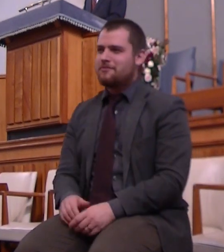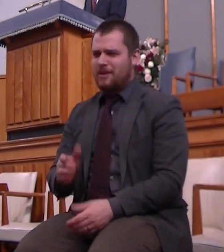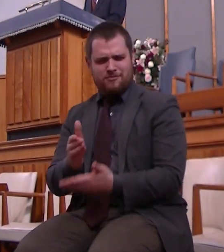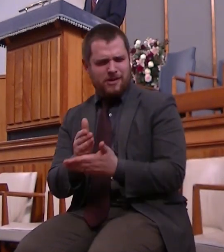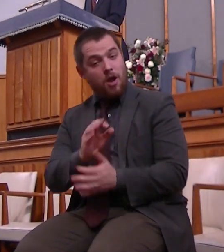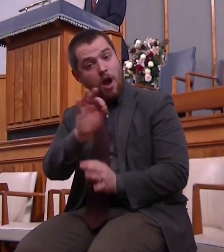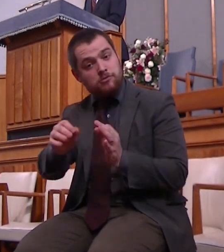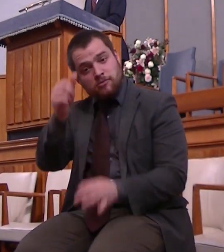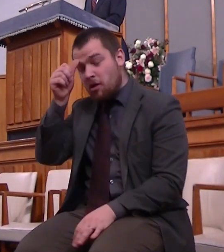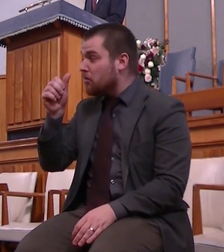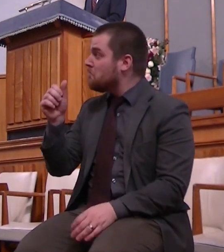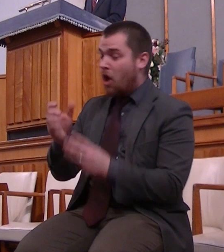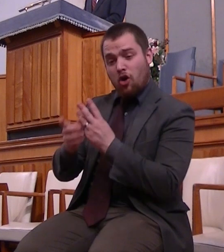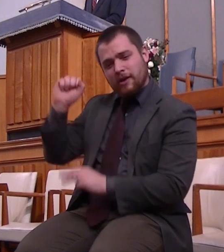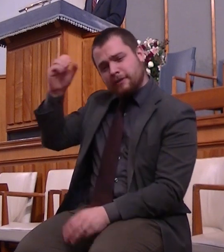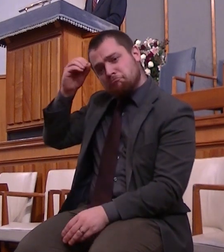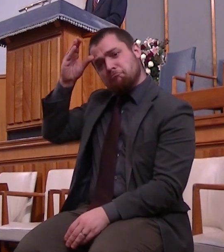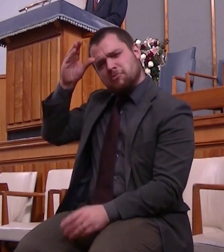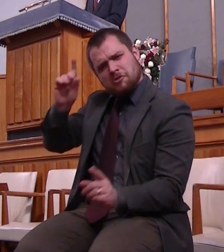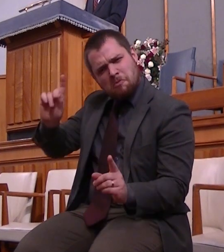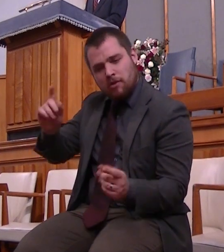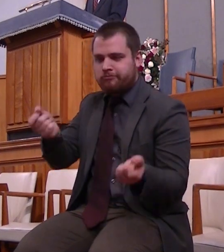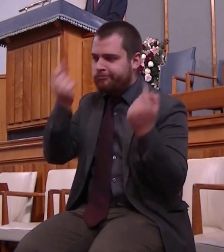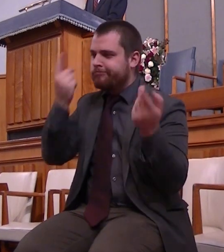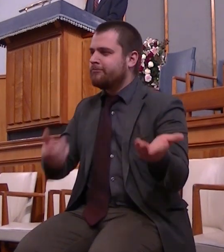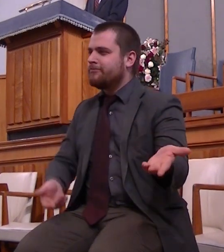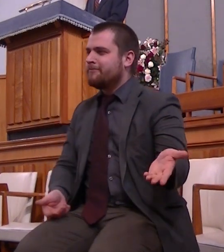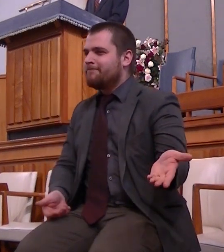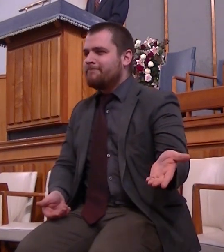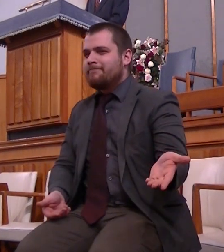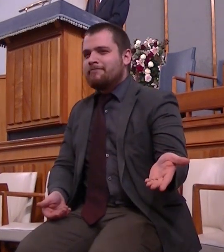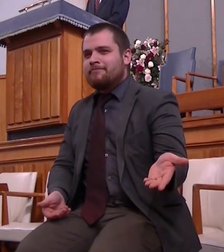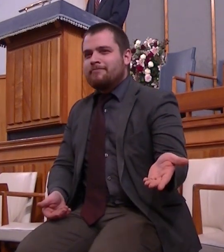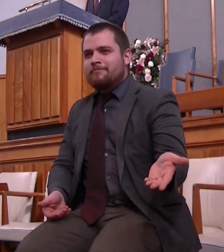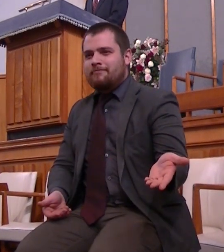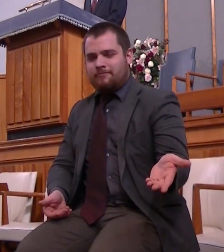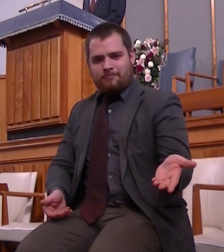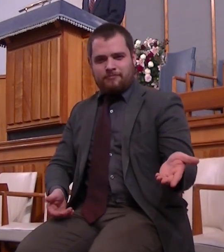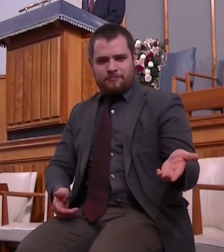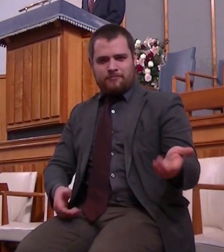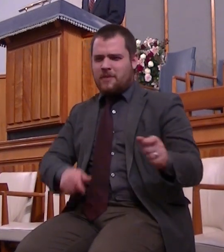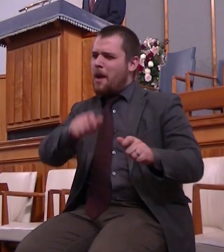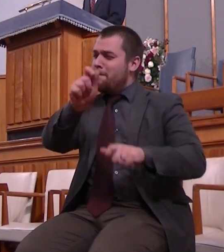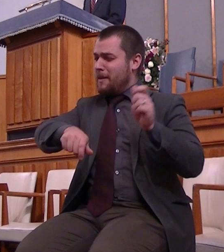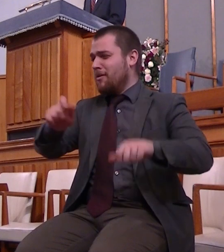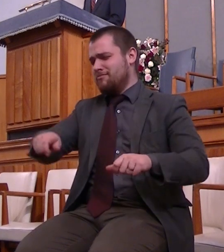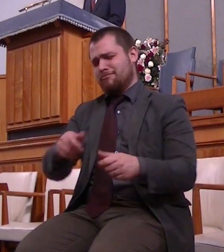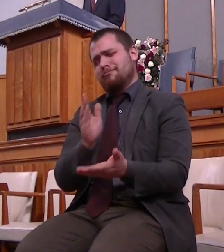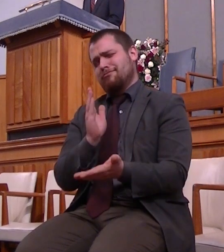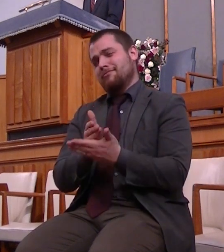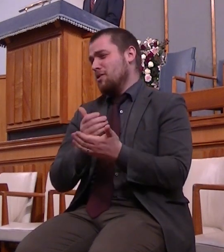about the knowledge of God. That's our theme. The human race is incredibly proud.